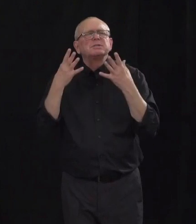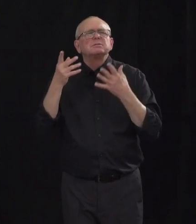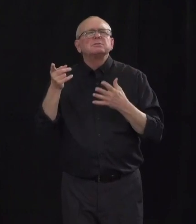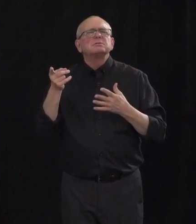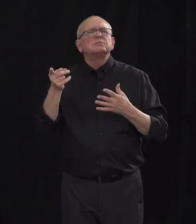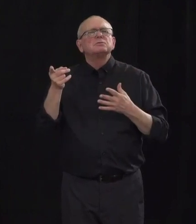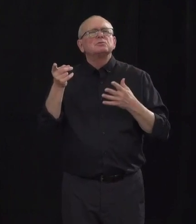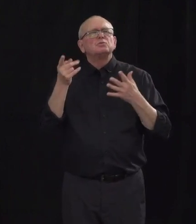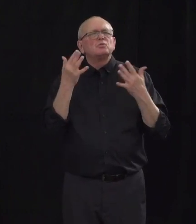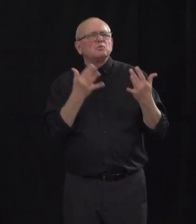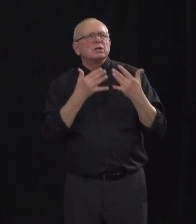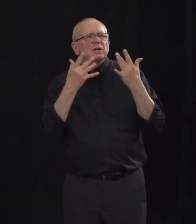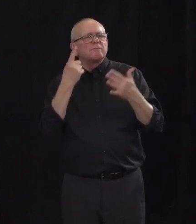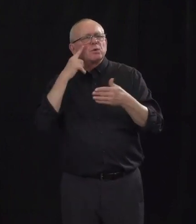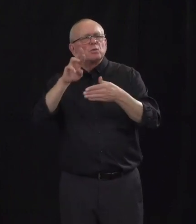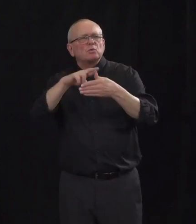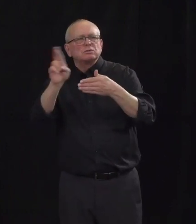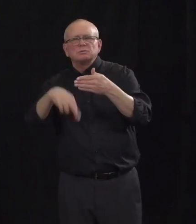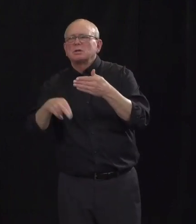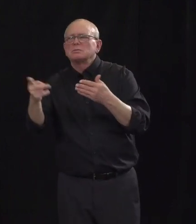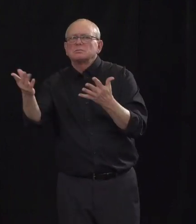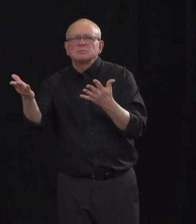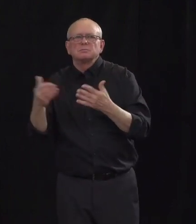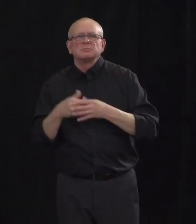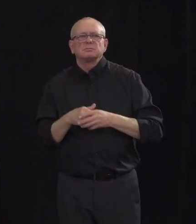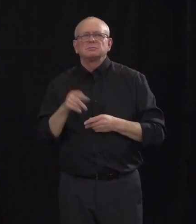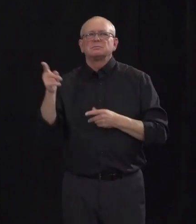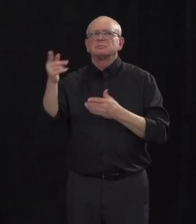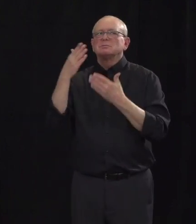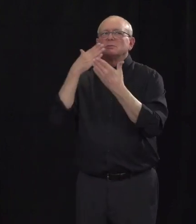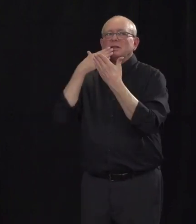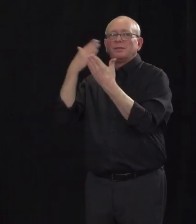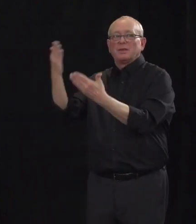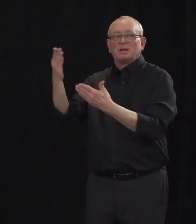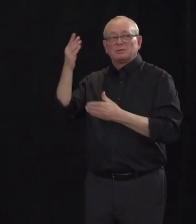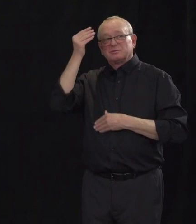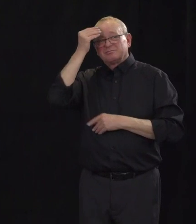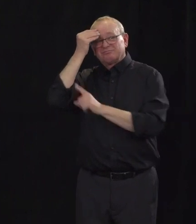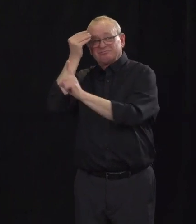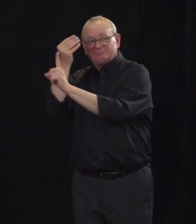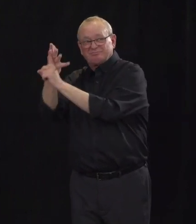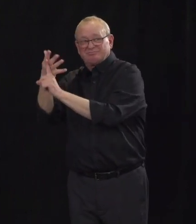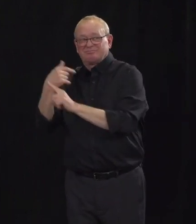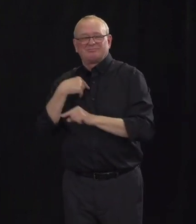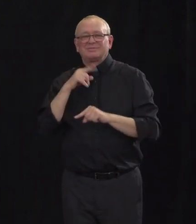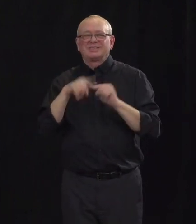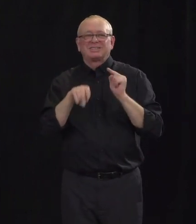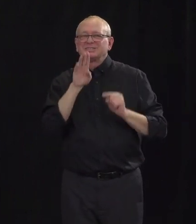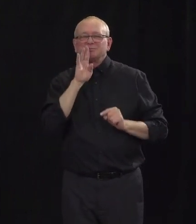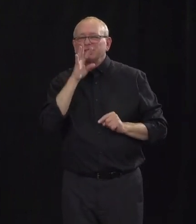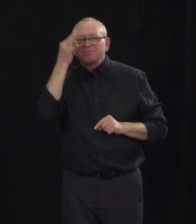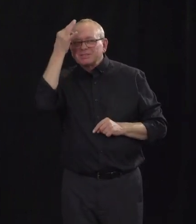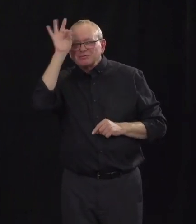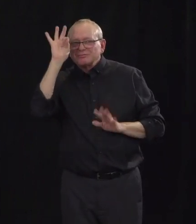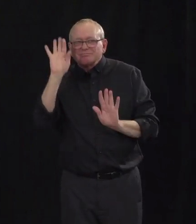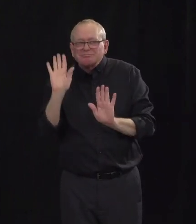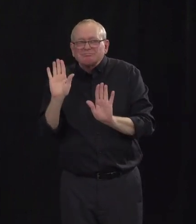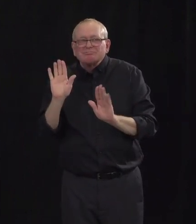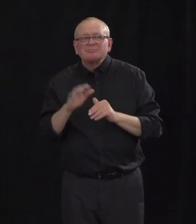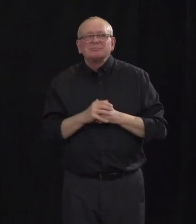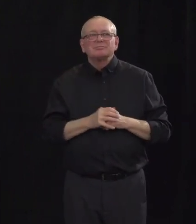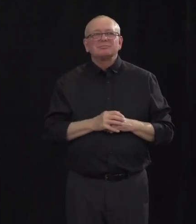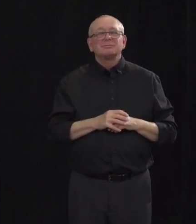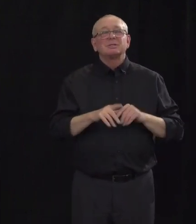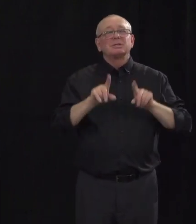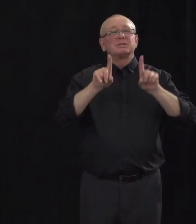apologize. I cannot respond in French. But so the number of tests that's been done every day has been a little lower over the last